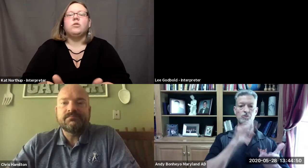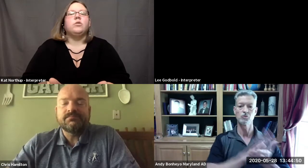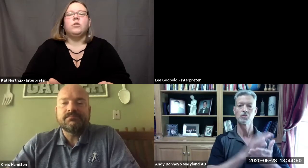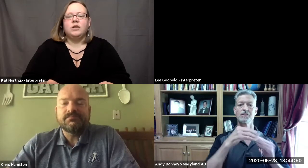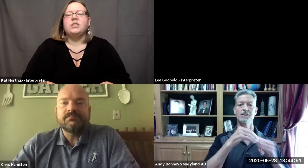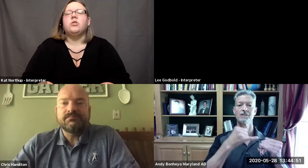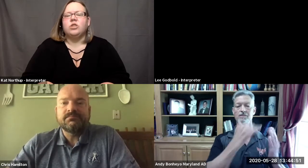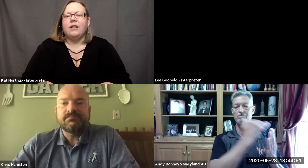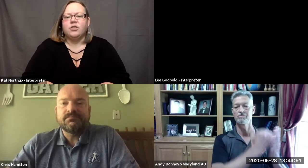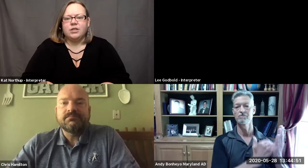additional challenges,